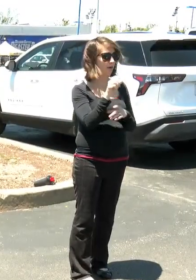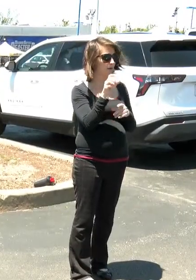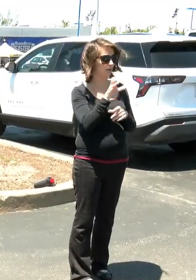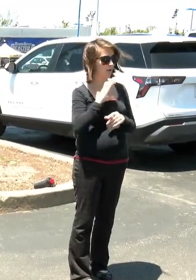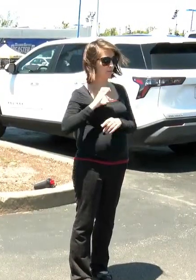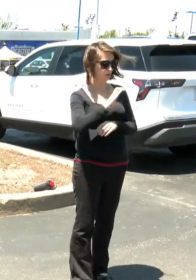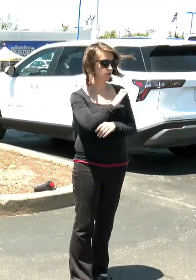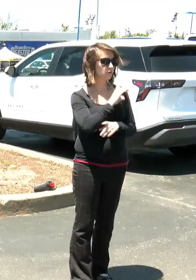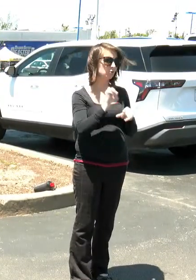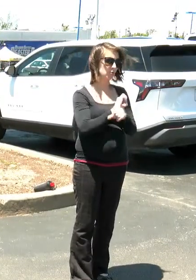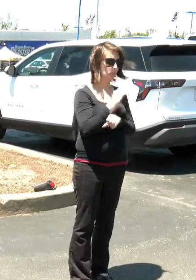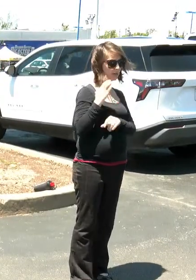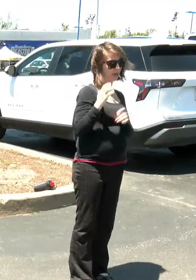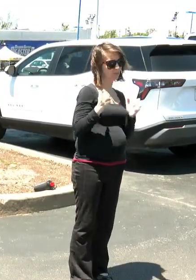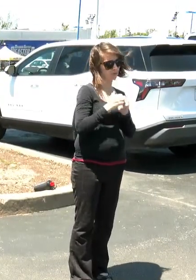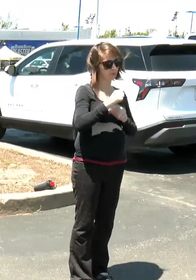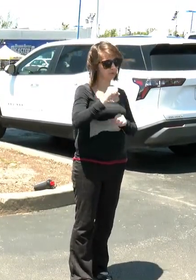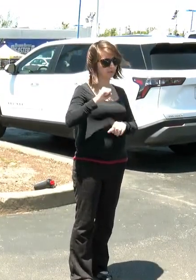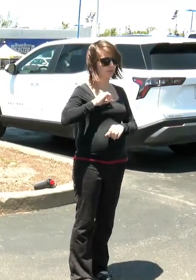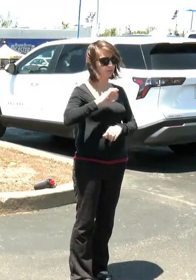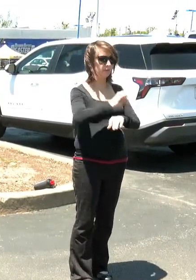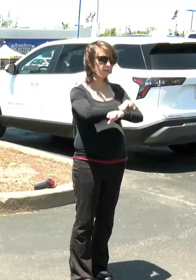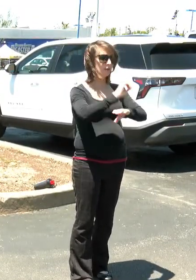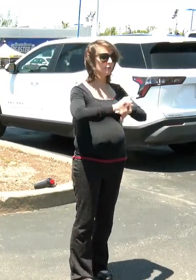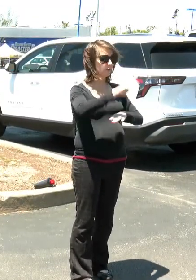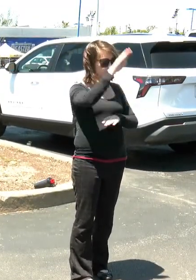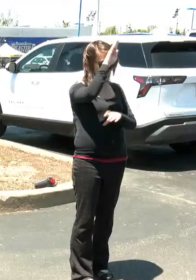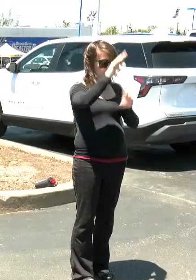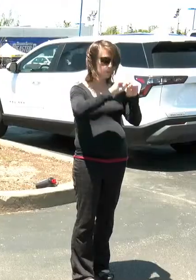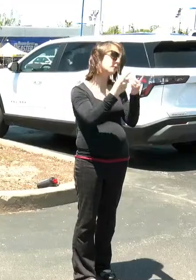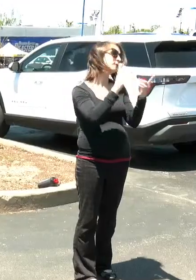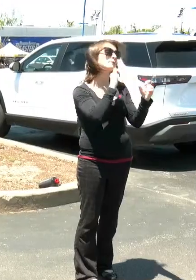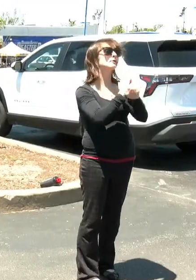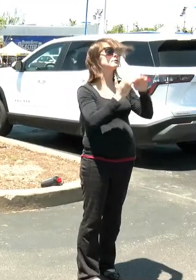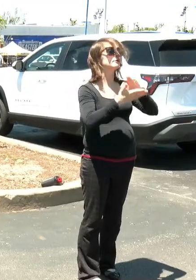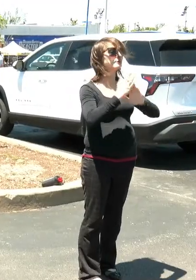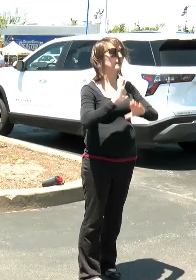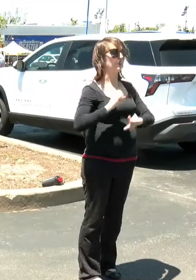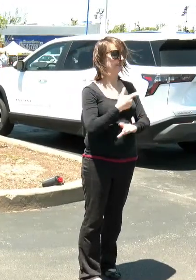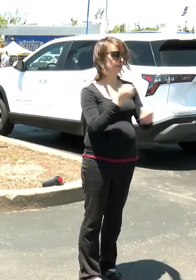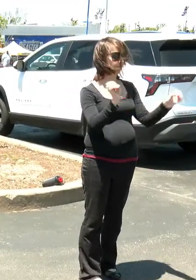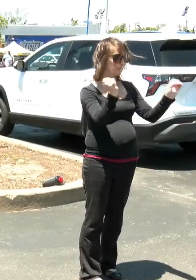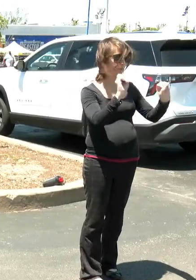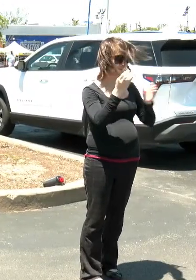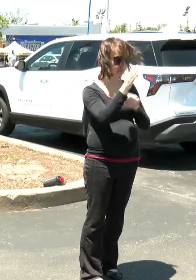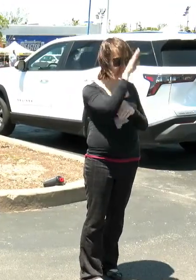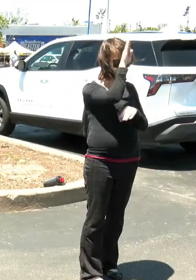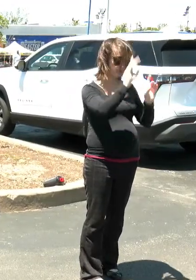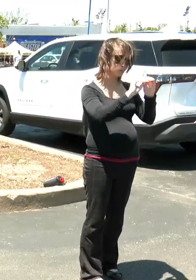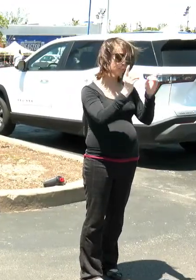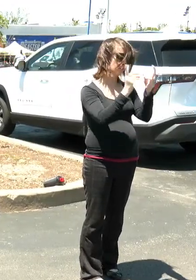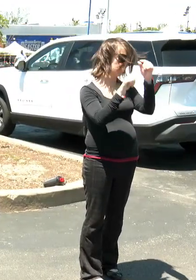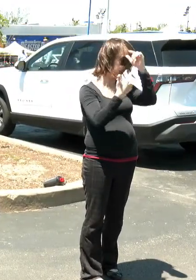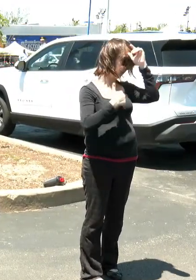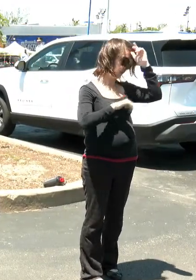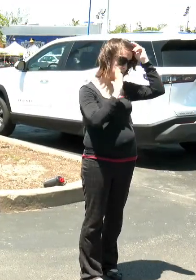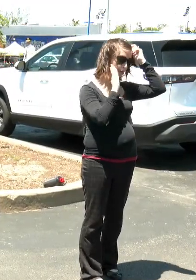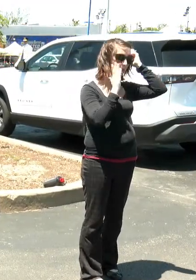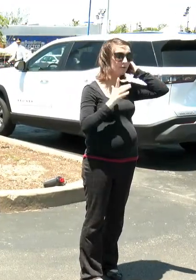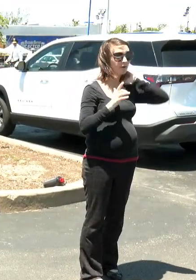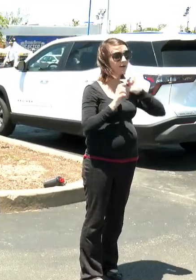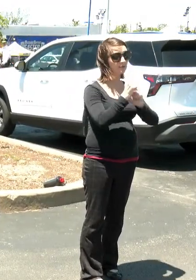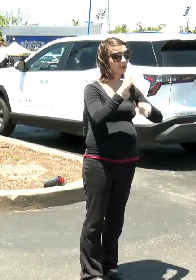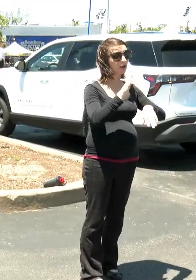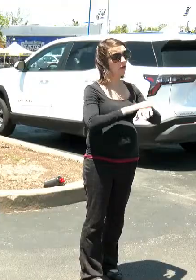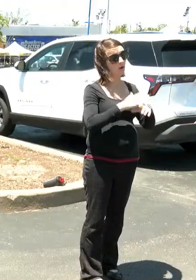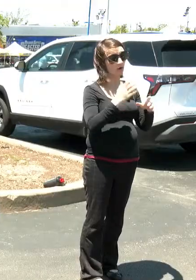is also a captain with the St. Louis Fire Department, who's leading our Emergency Operations Center and SEMA. And then we will get an update on restoration from